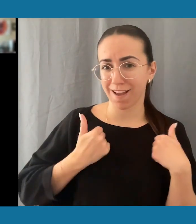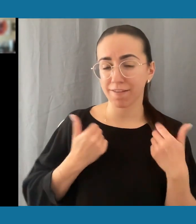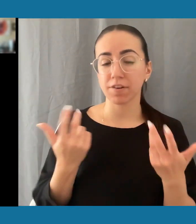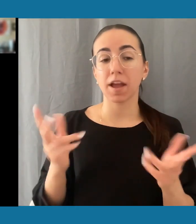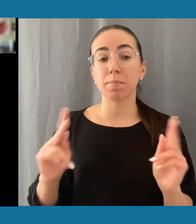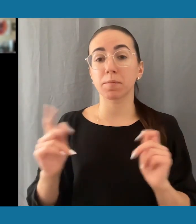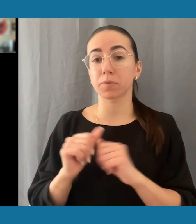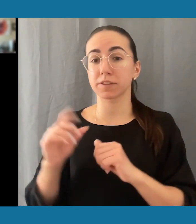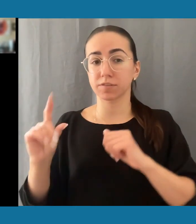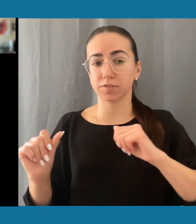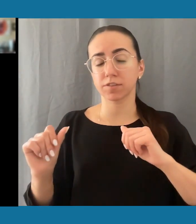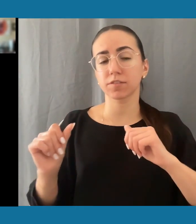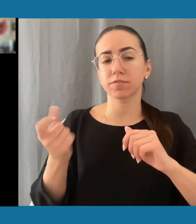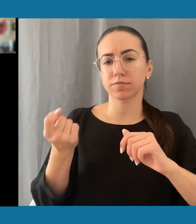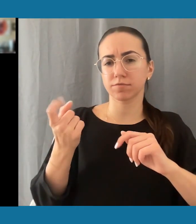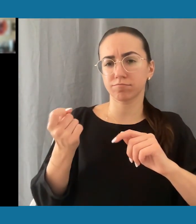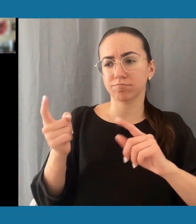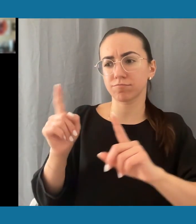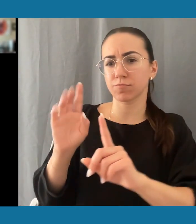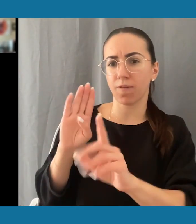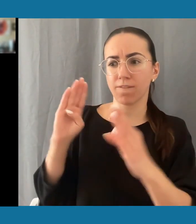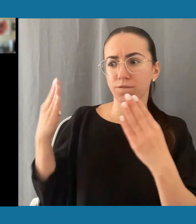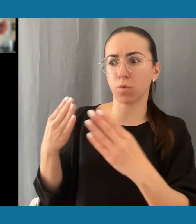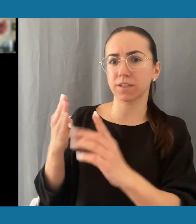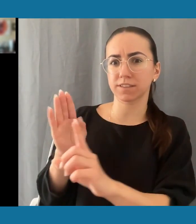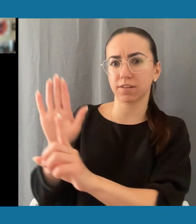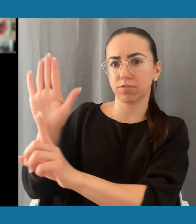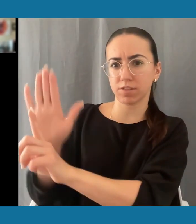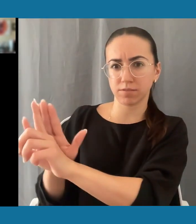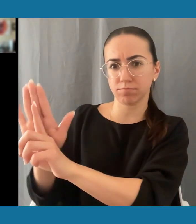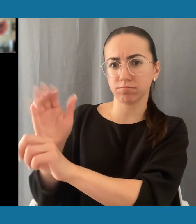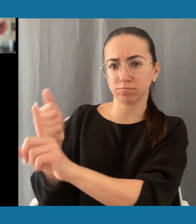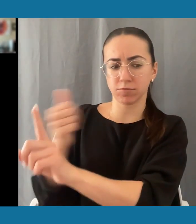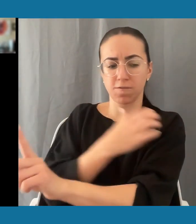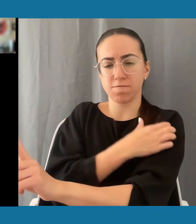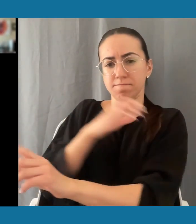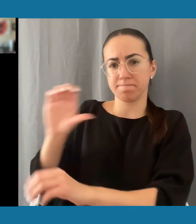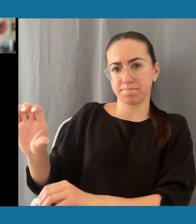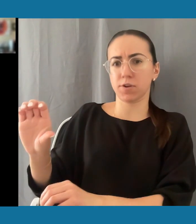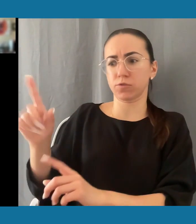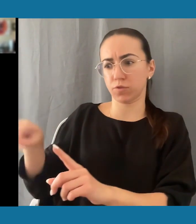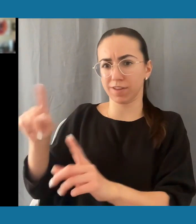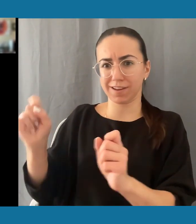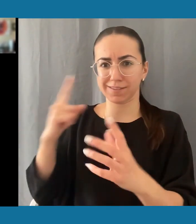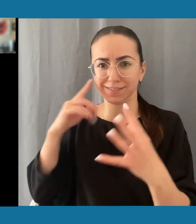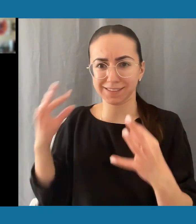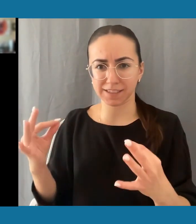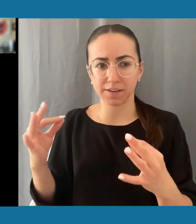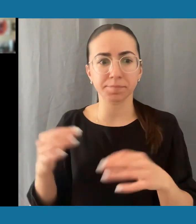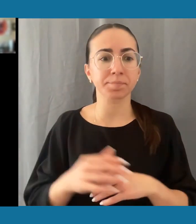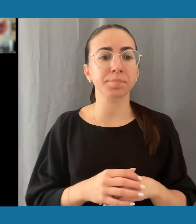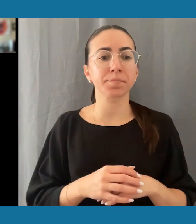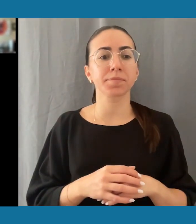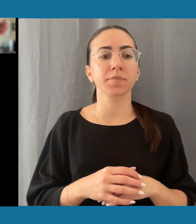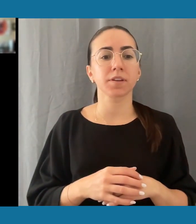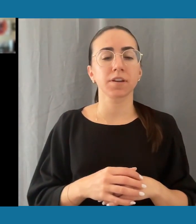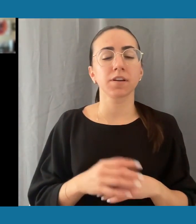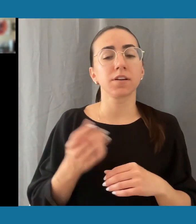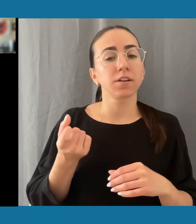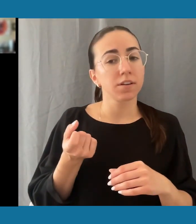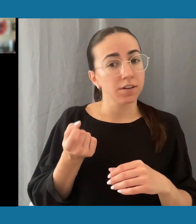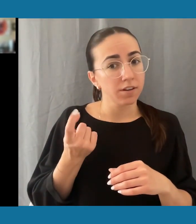of the decision-making process. As I mentioned, this is a process we all use. Not everybody